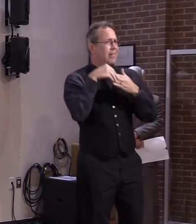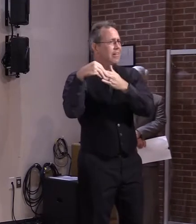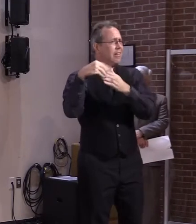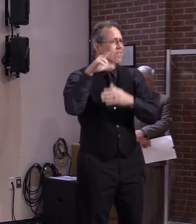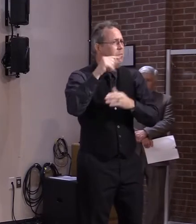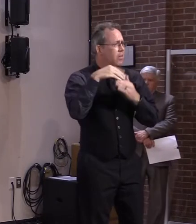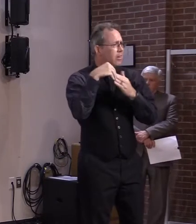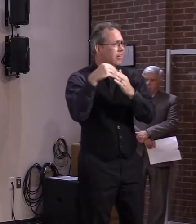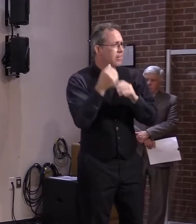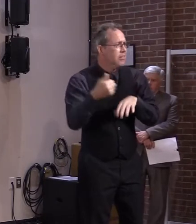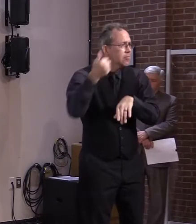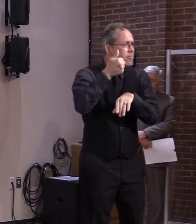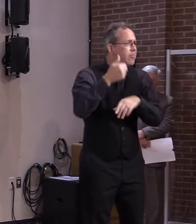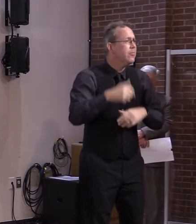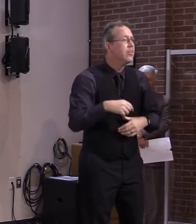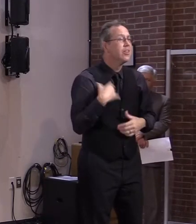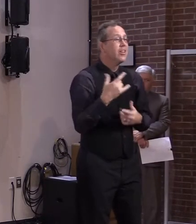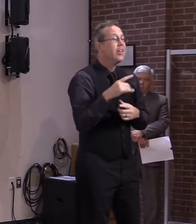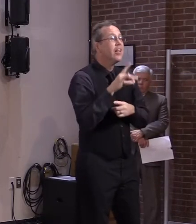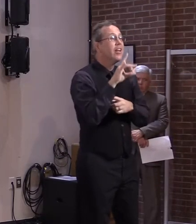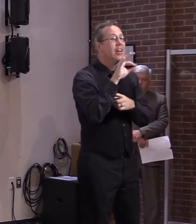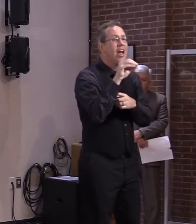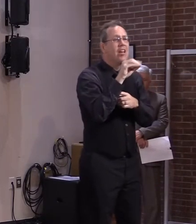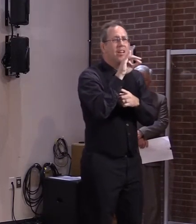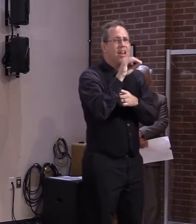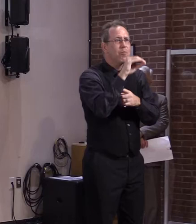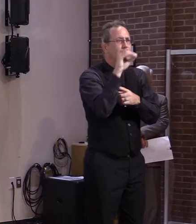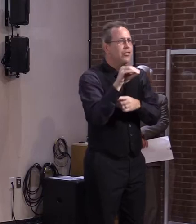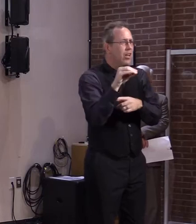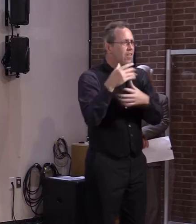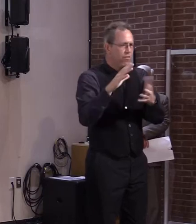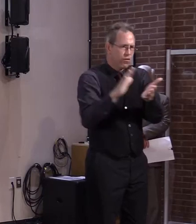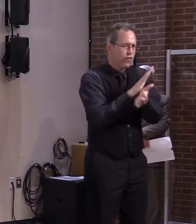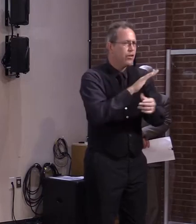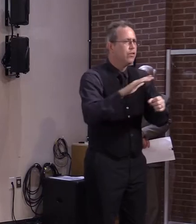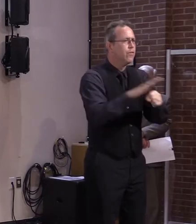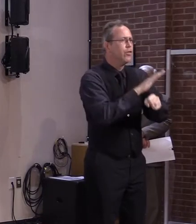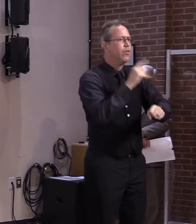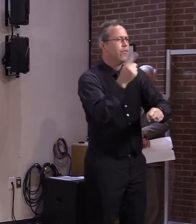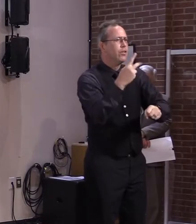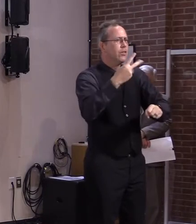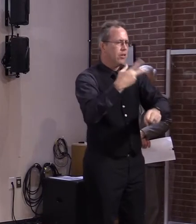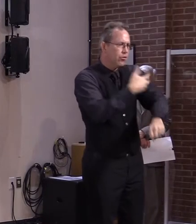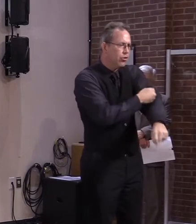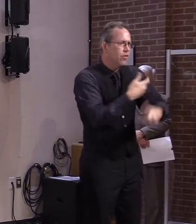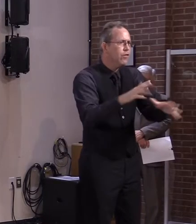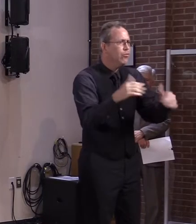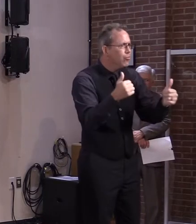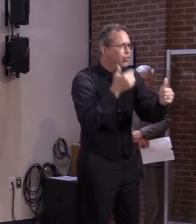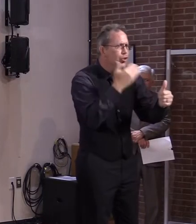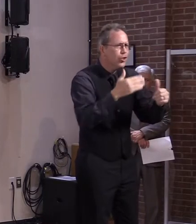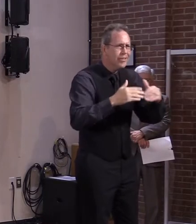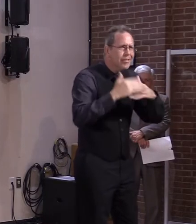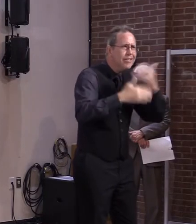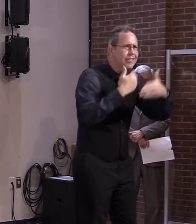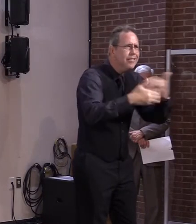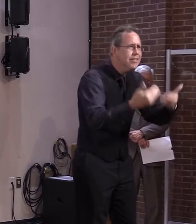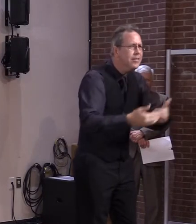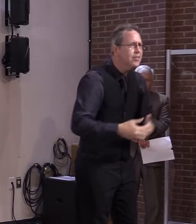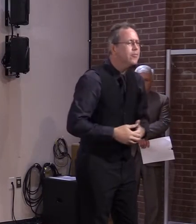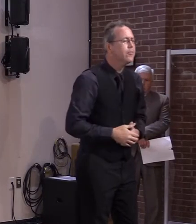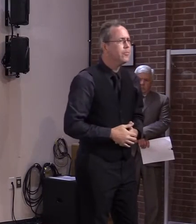78.1%. And 87.3% of those eligible have started vaccinations. And we